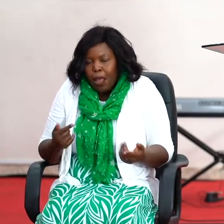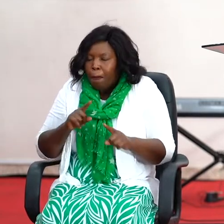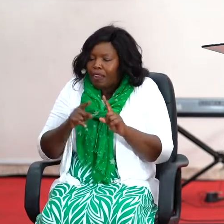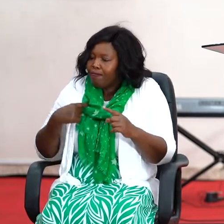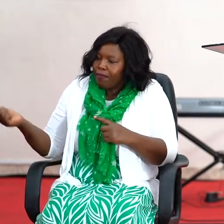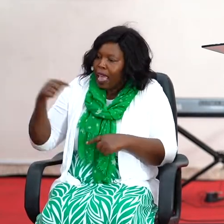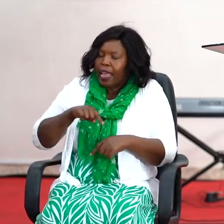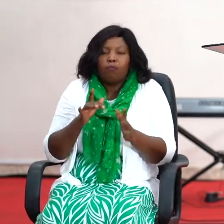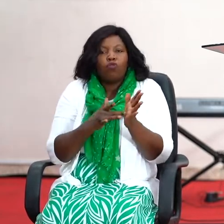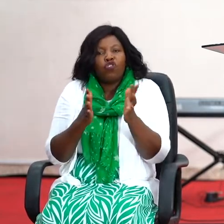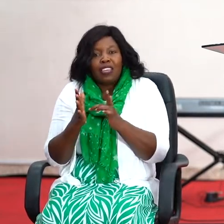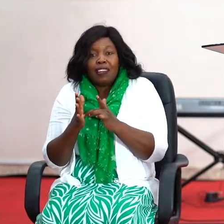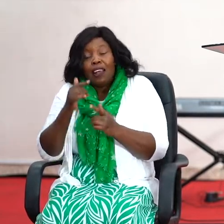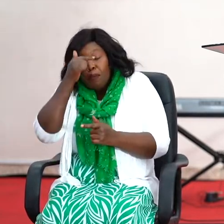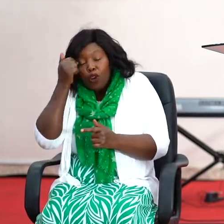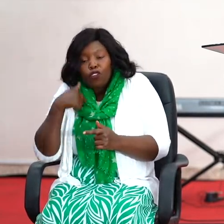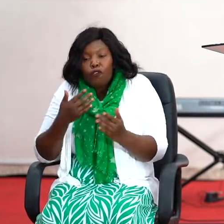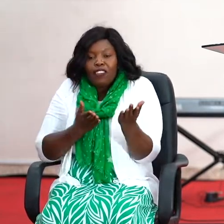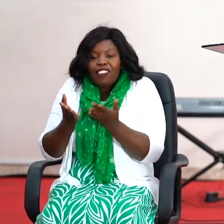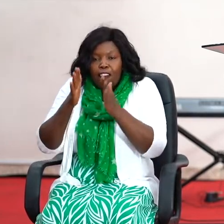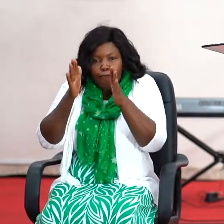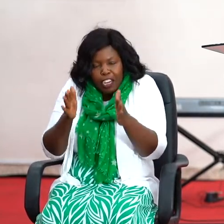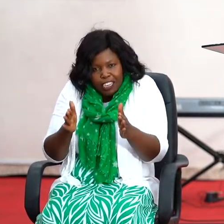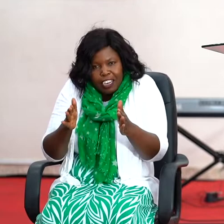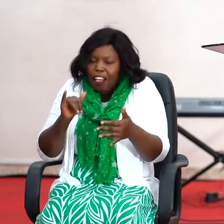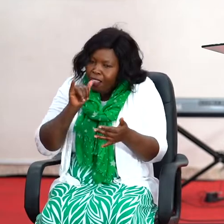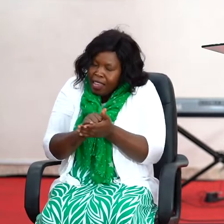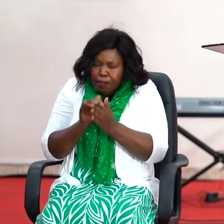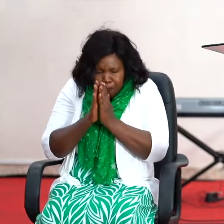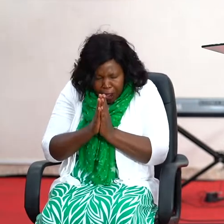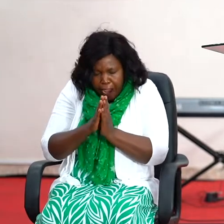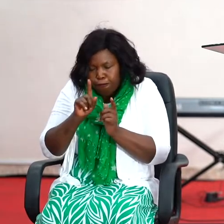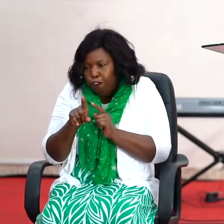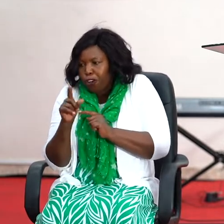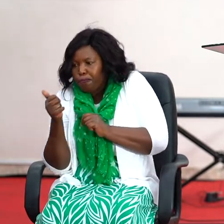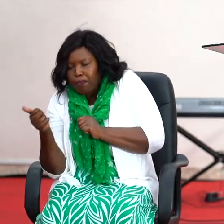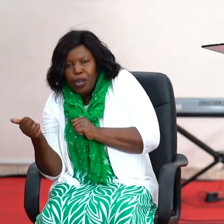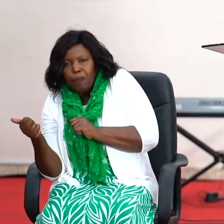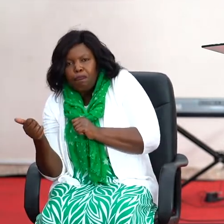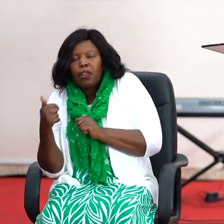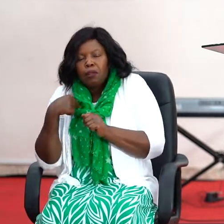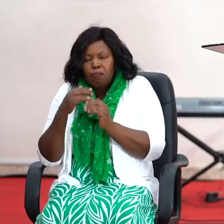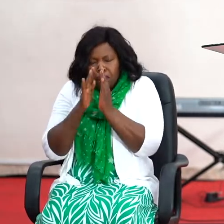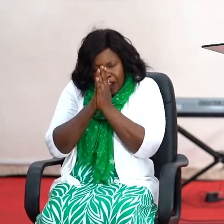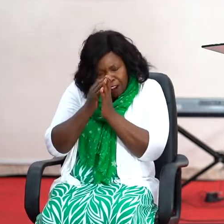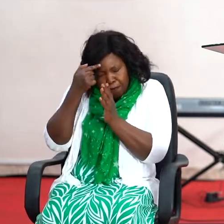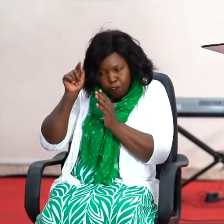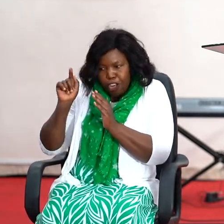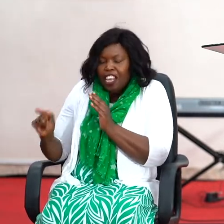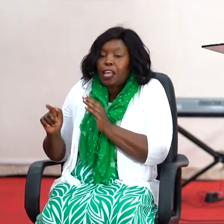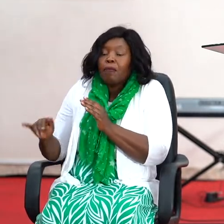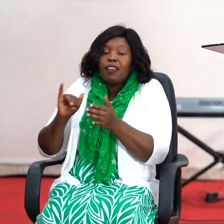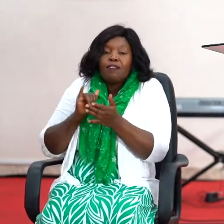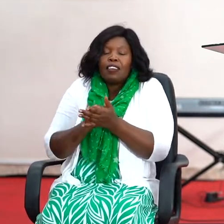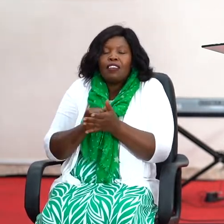to Jesus because of his servant. That is intercession. And he prayed to him that he should